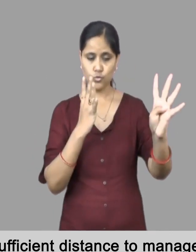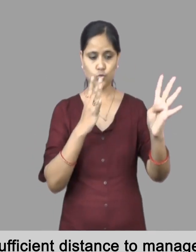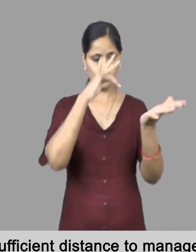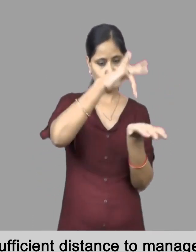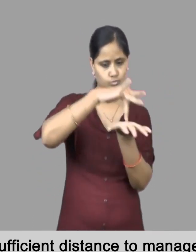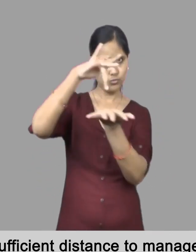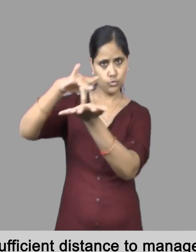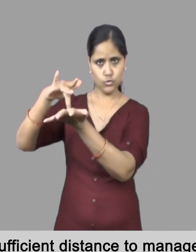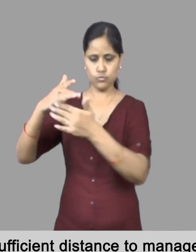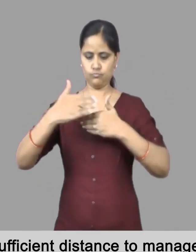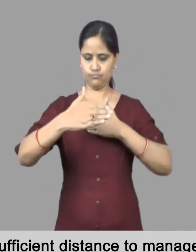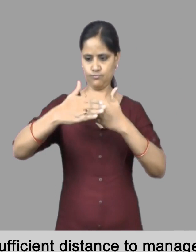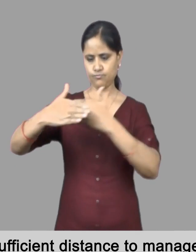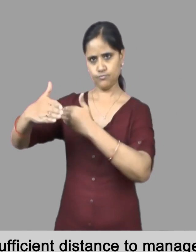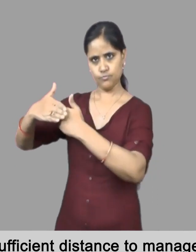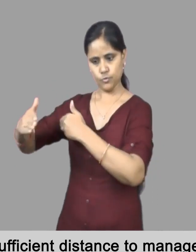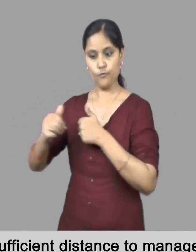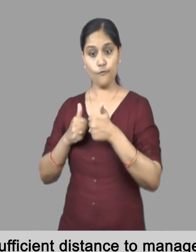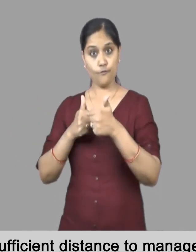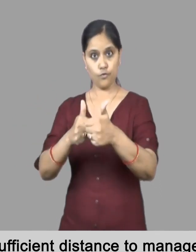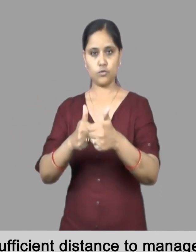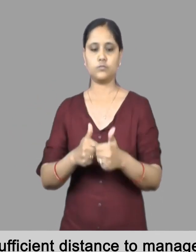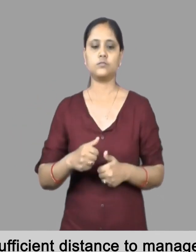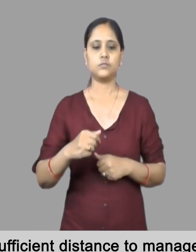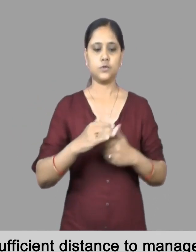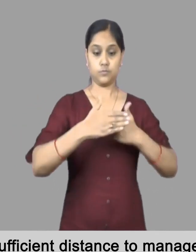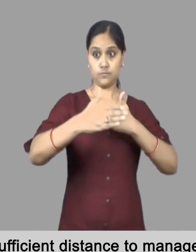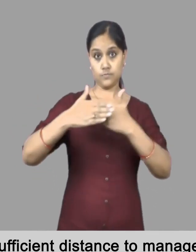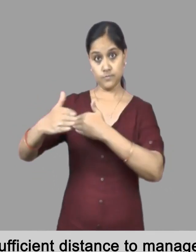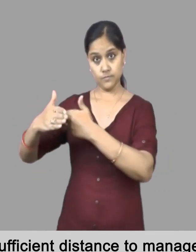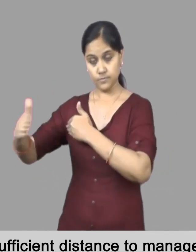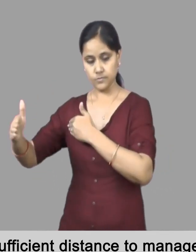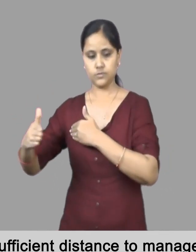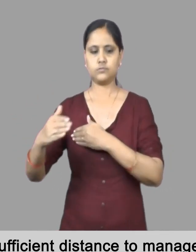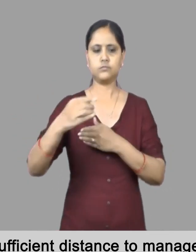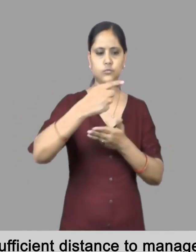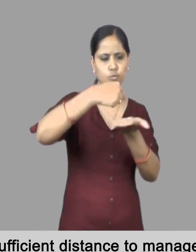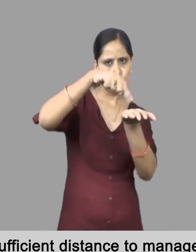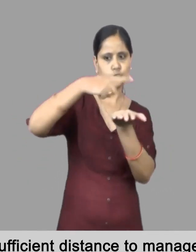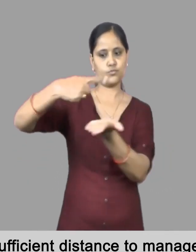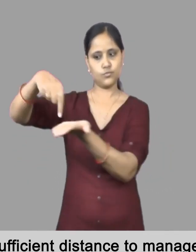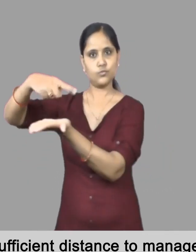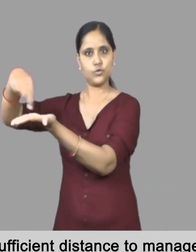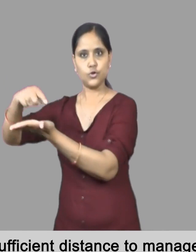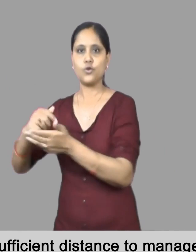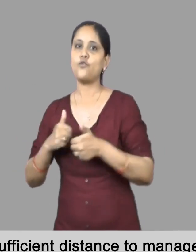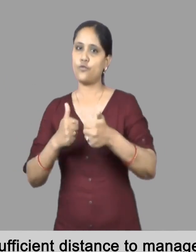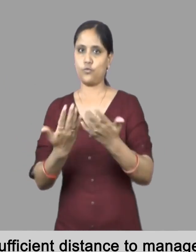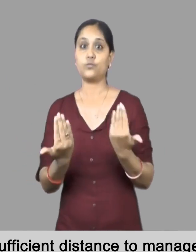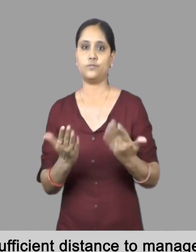with sufficient distance to manage the queue and ensure social distancing